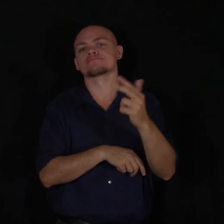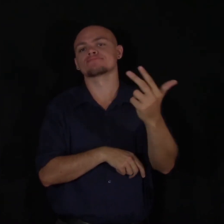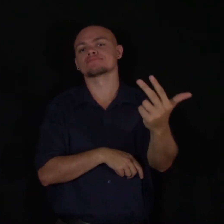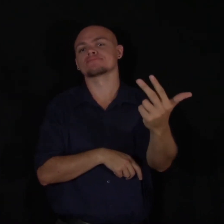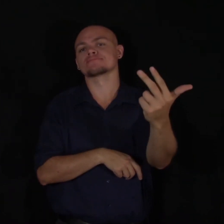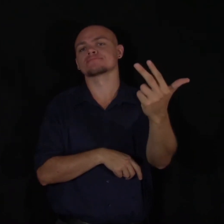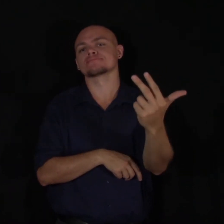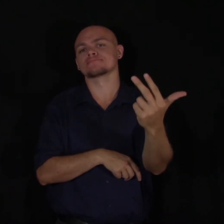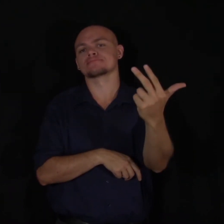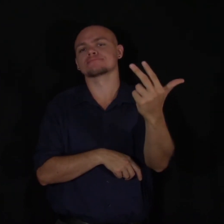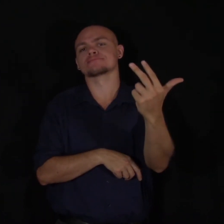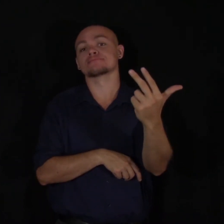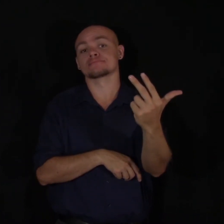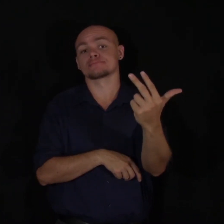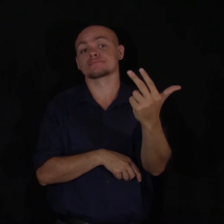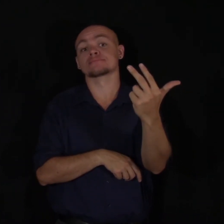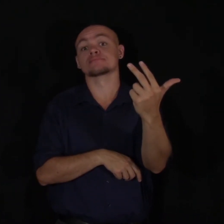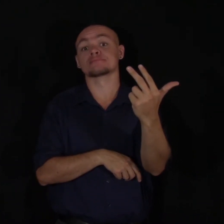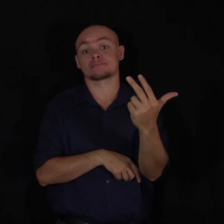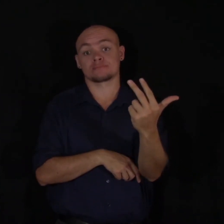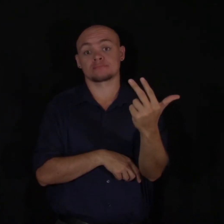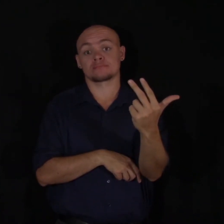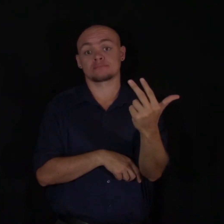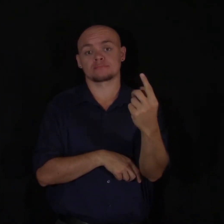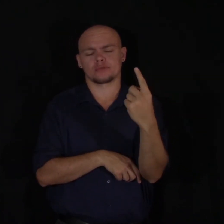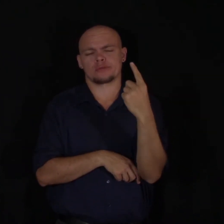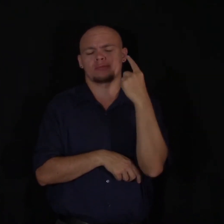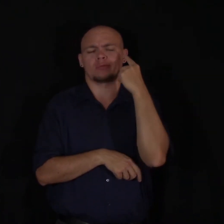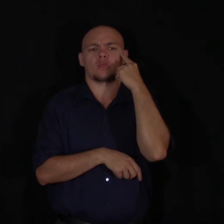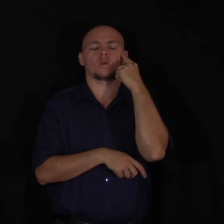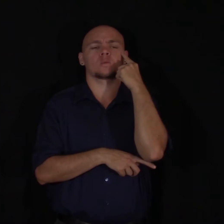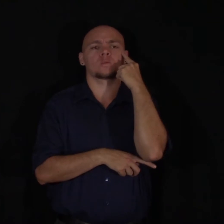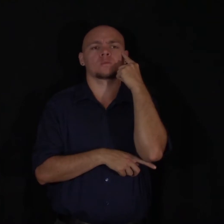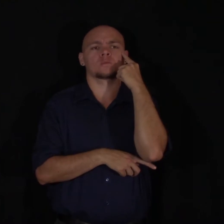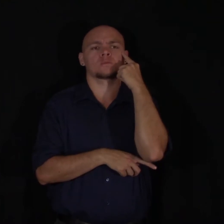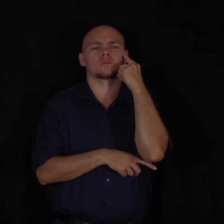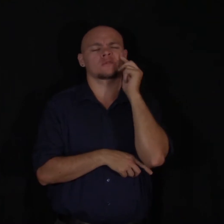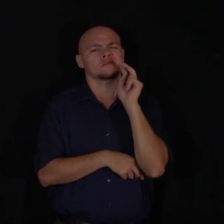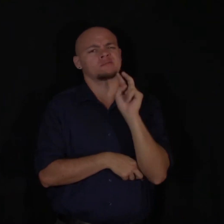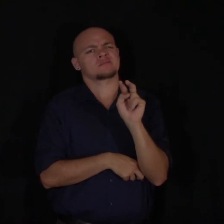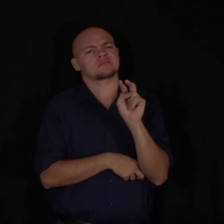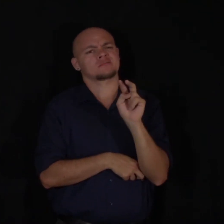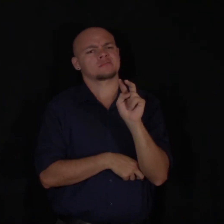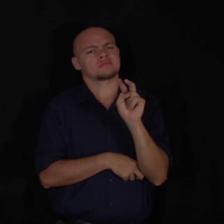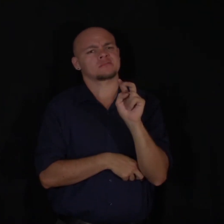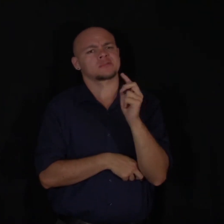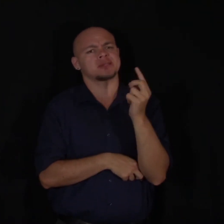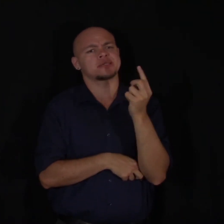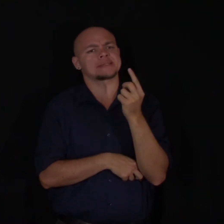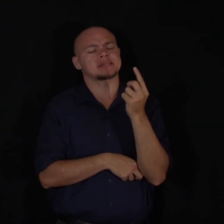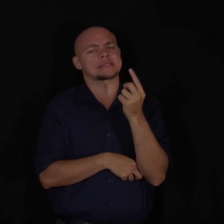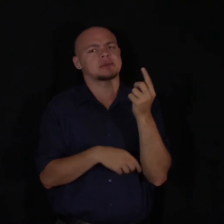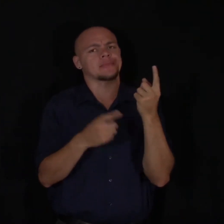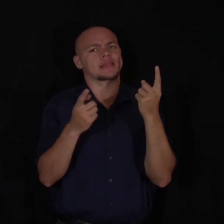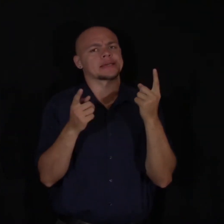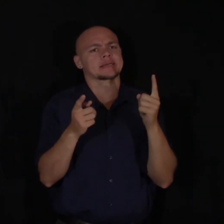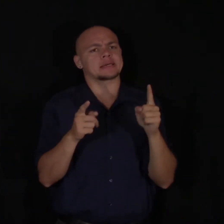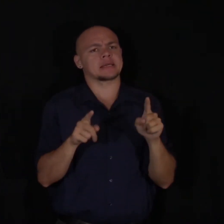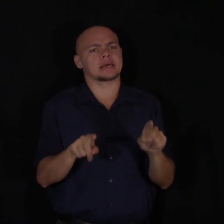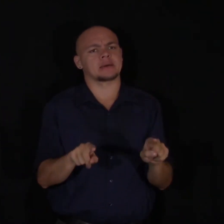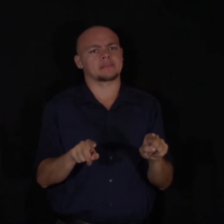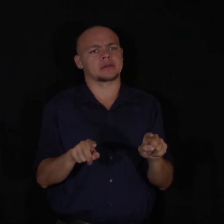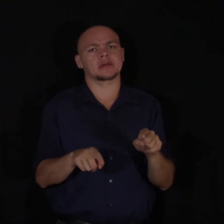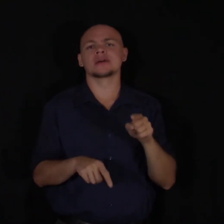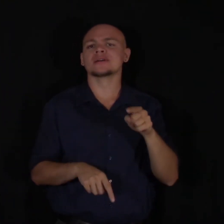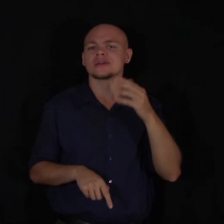started to move closer, I had this thought: something's going to happen. You know